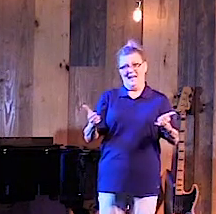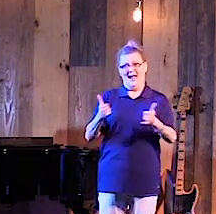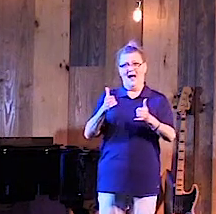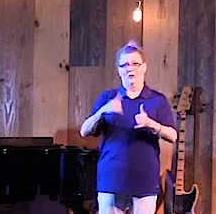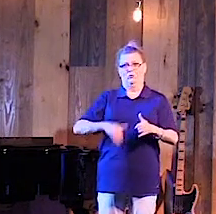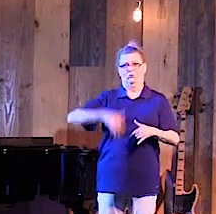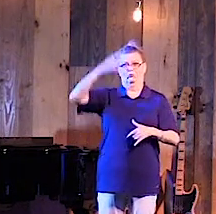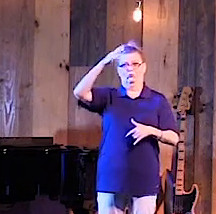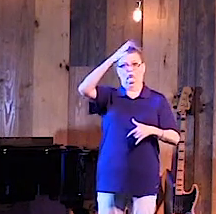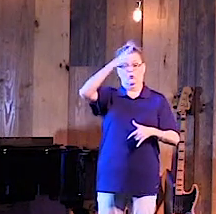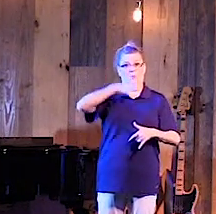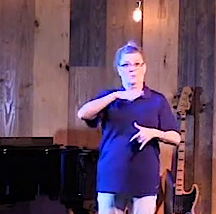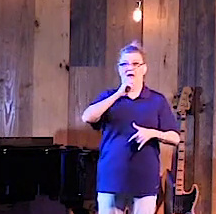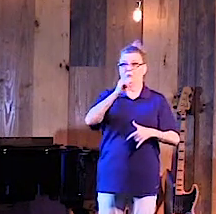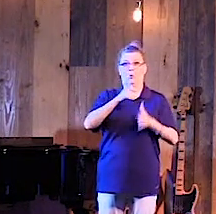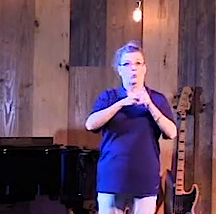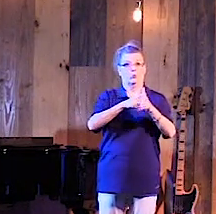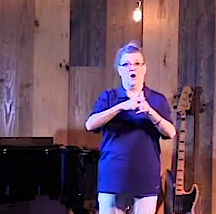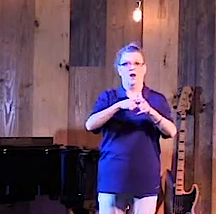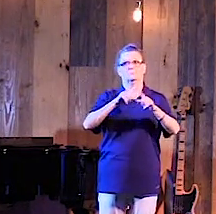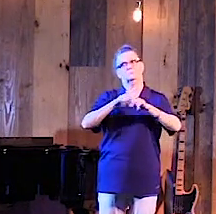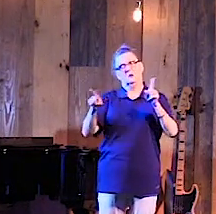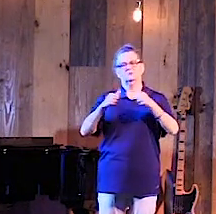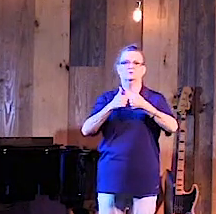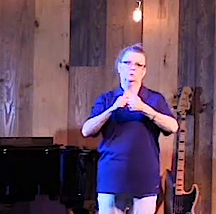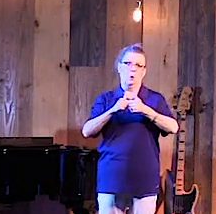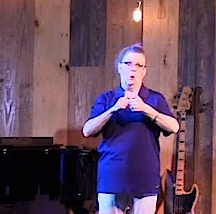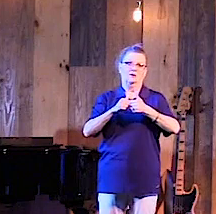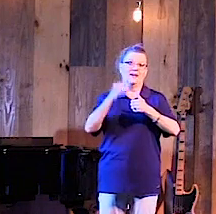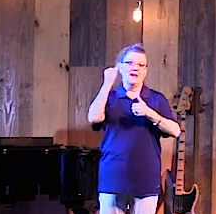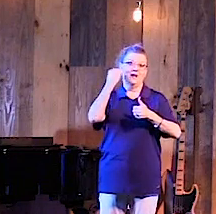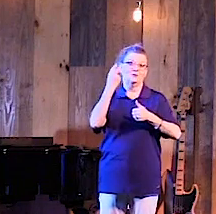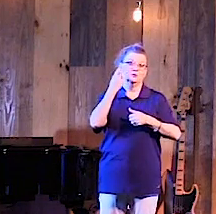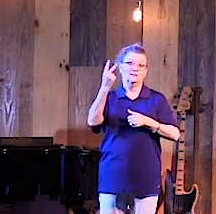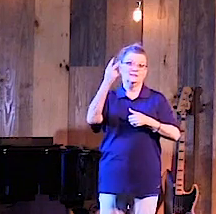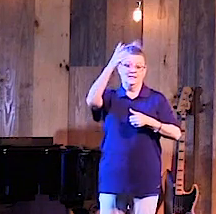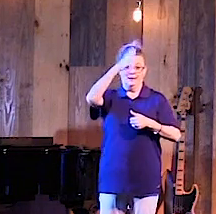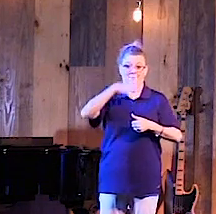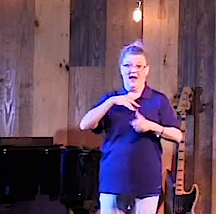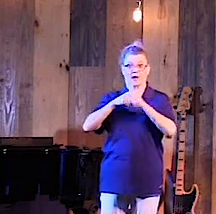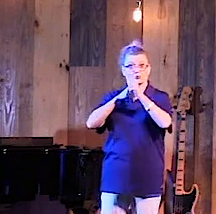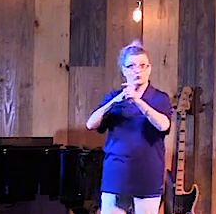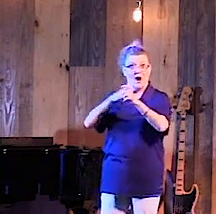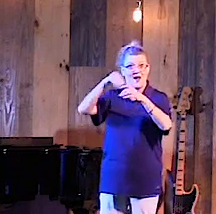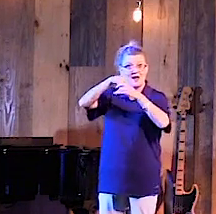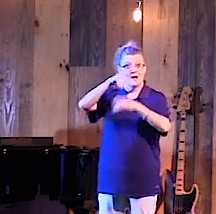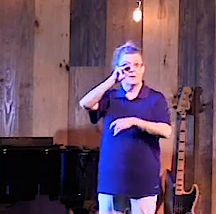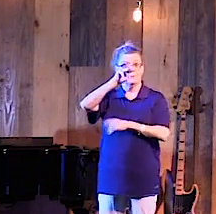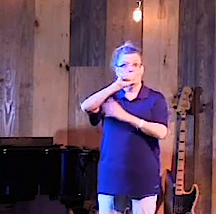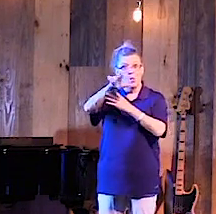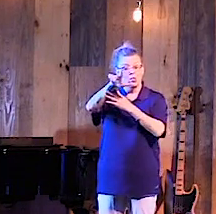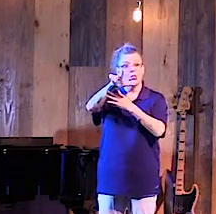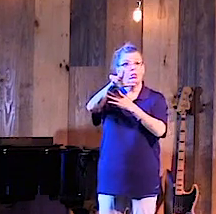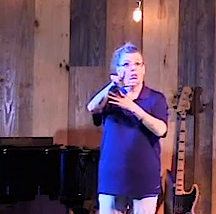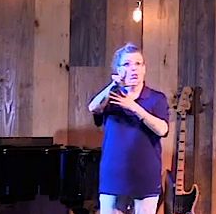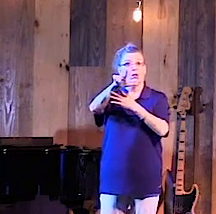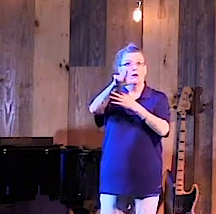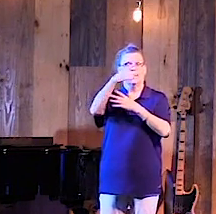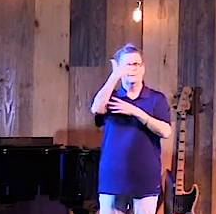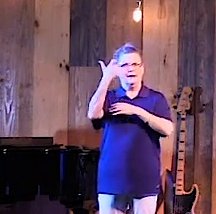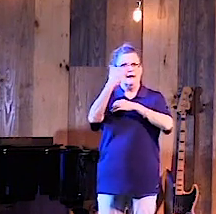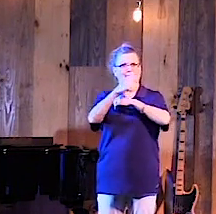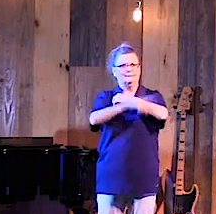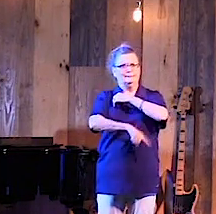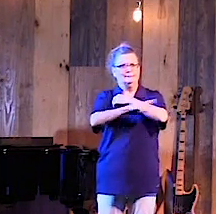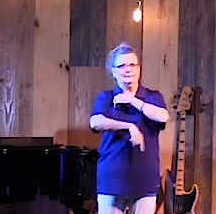run unless it's for sport, right? I mean, if you see a grown man running through the mall, it's either because he's committed a crime or because somebody's trying to